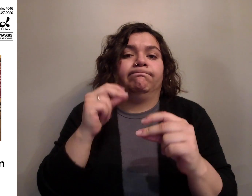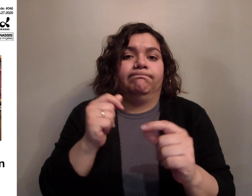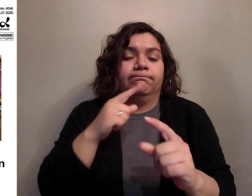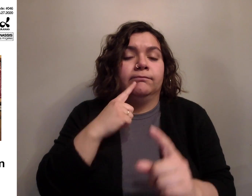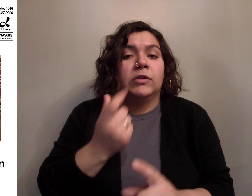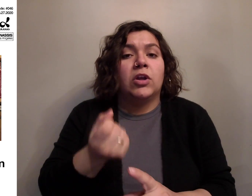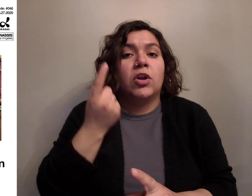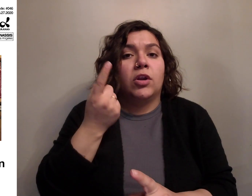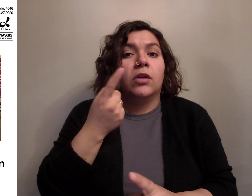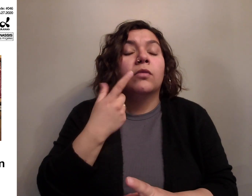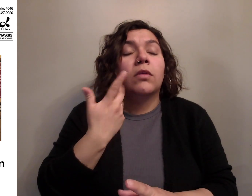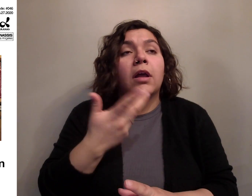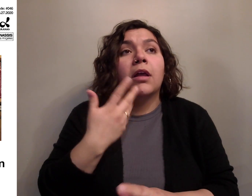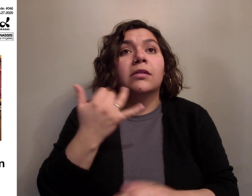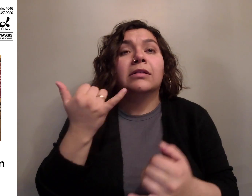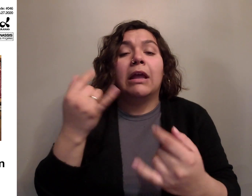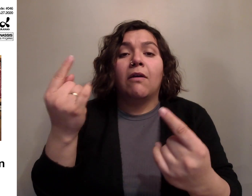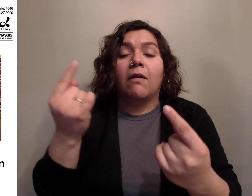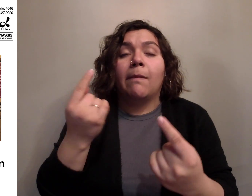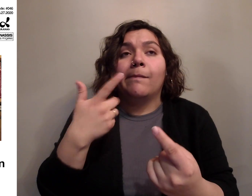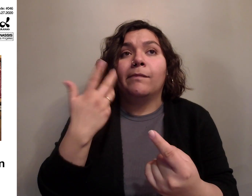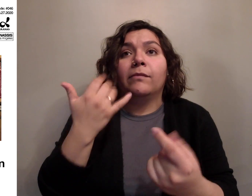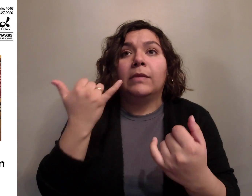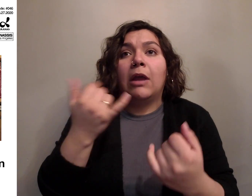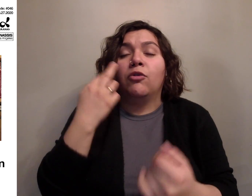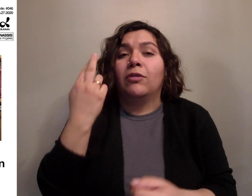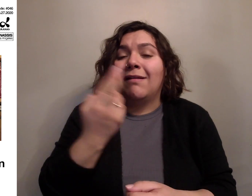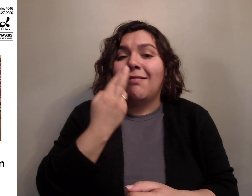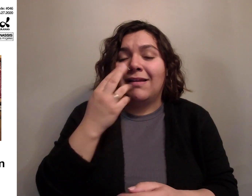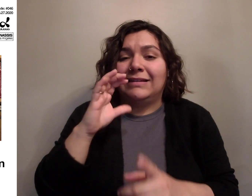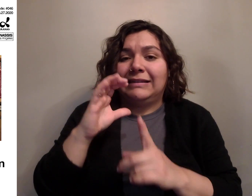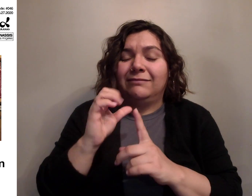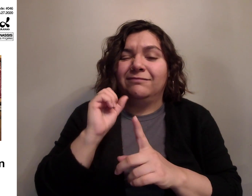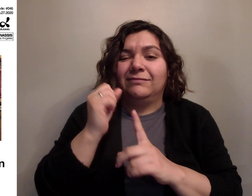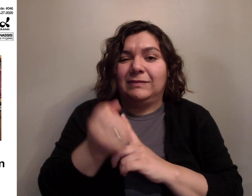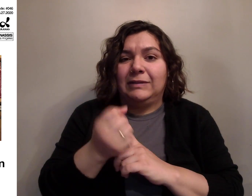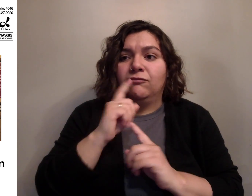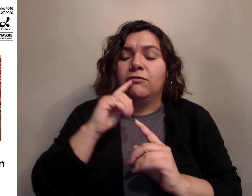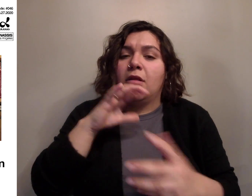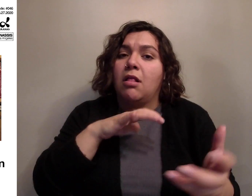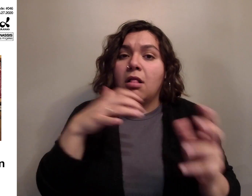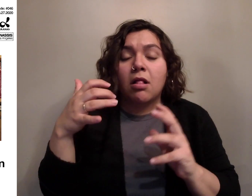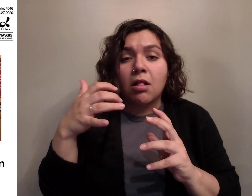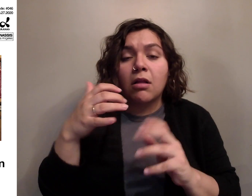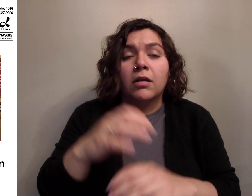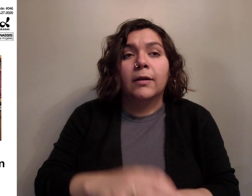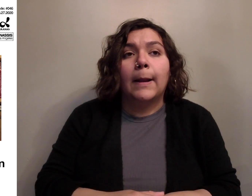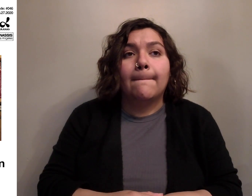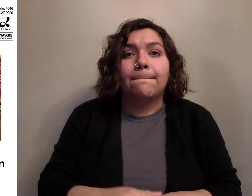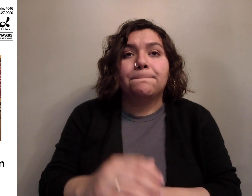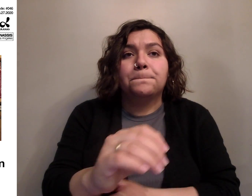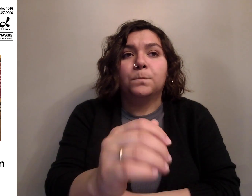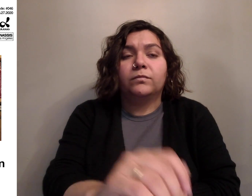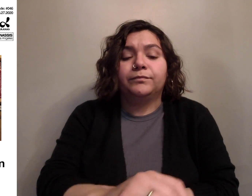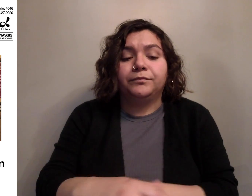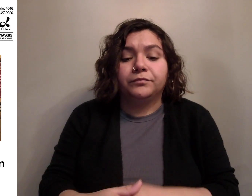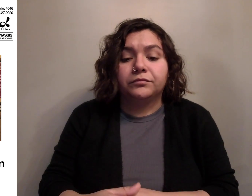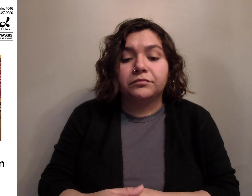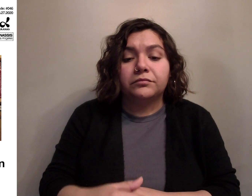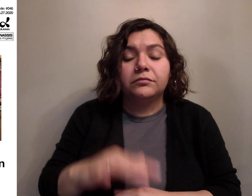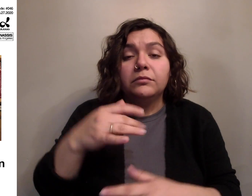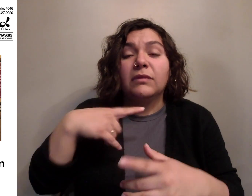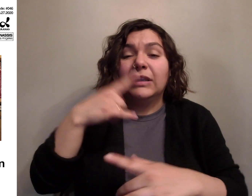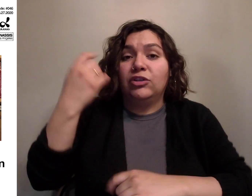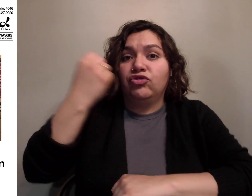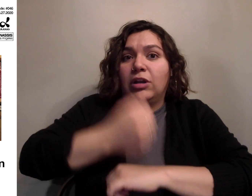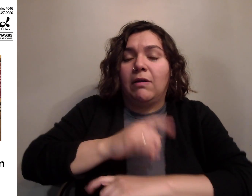he immediately perceived what has come to be the case disastrously, catastrophically, that